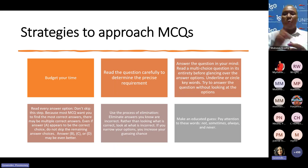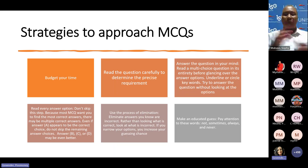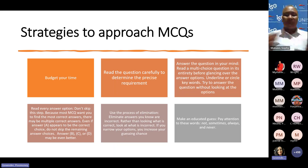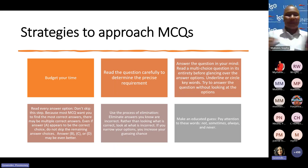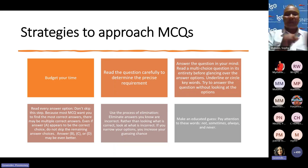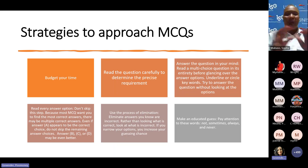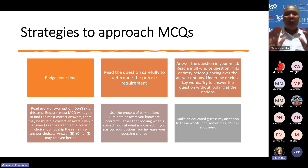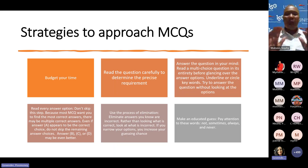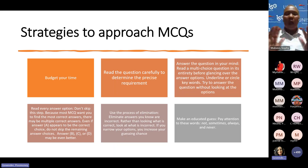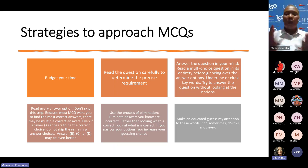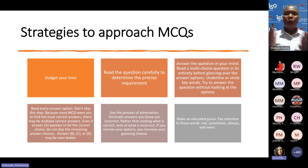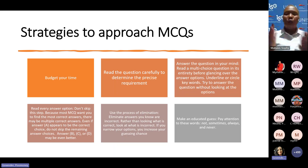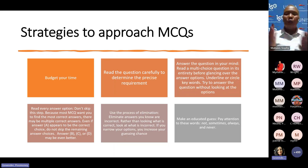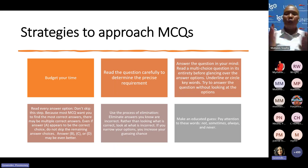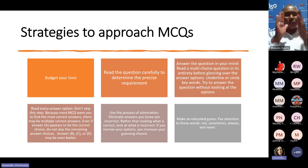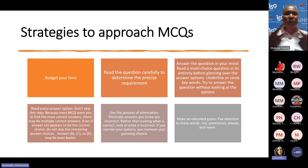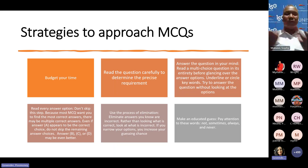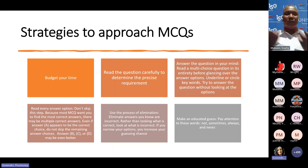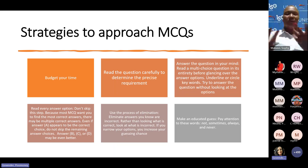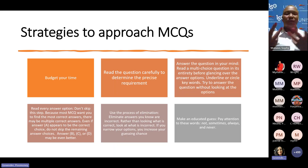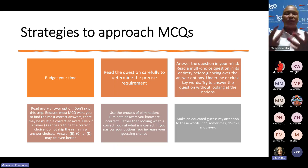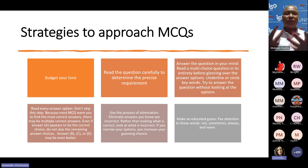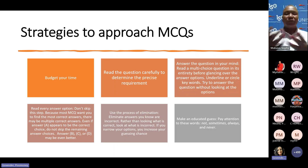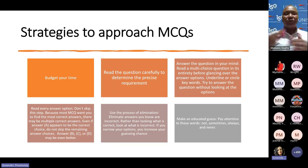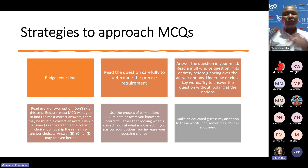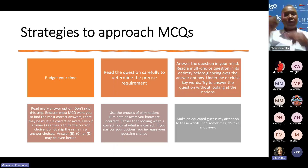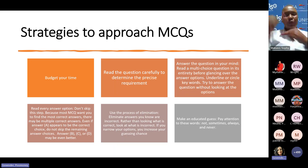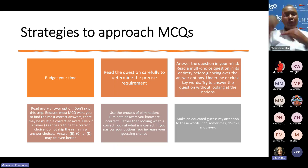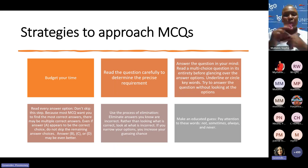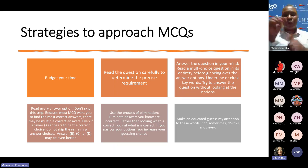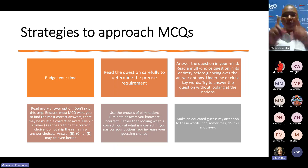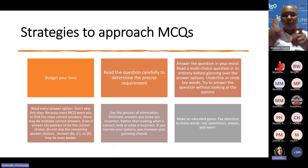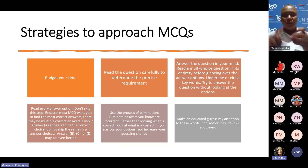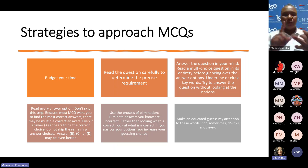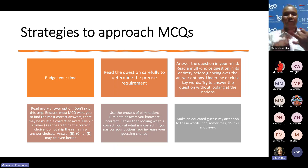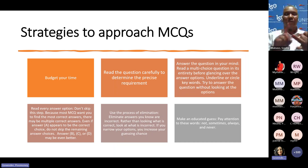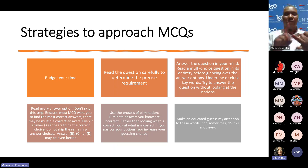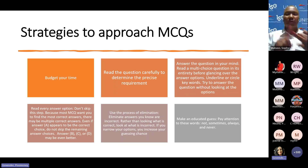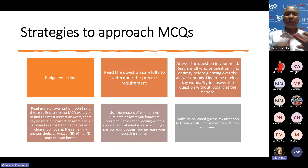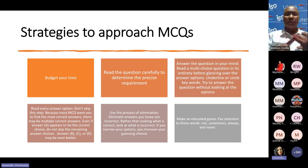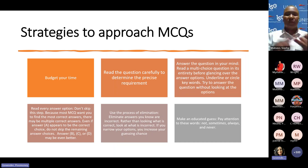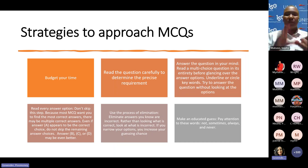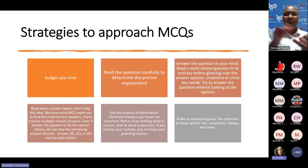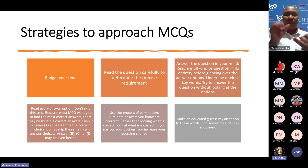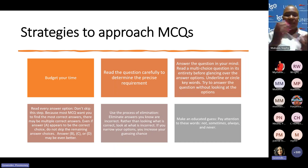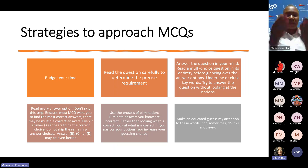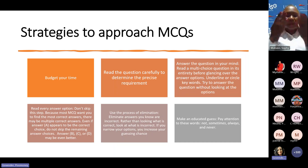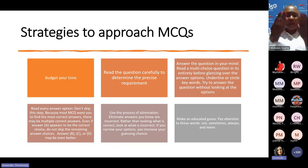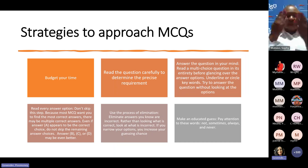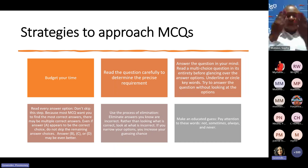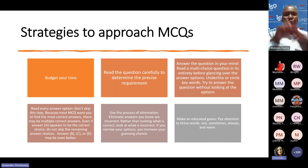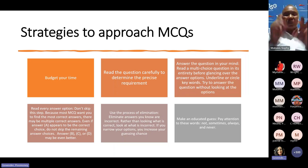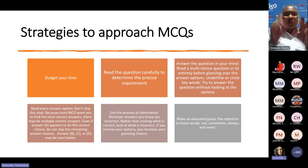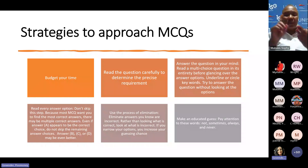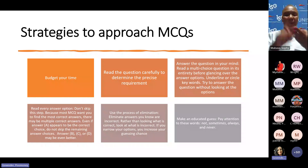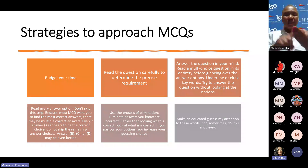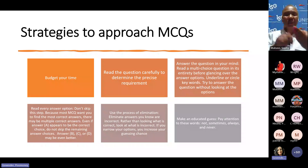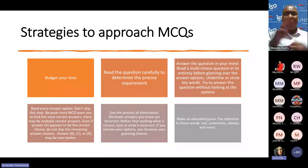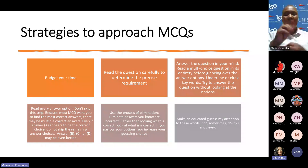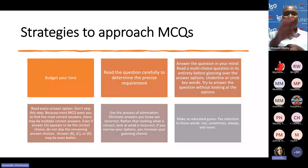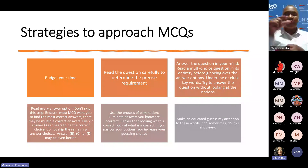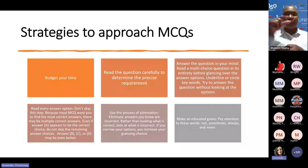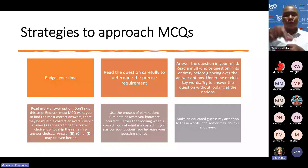approach. We went through short questions, we went through case-based questions and